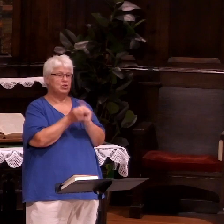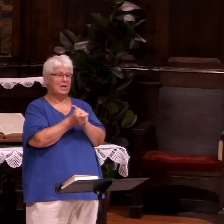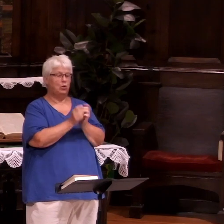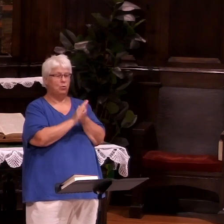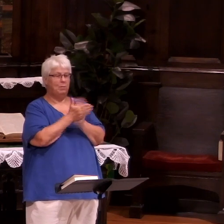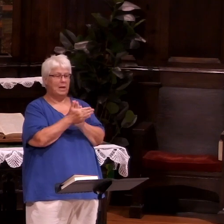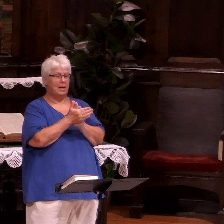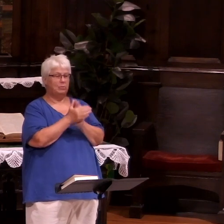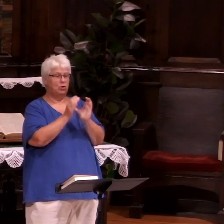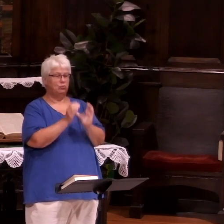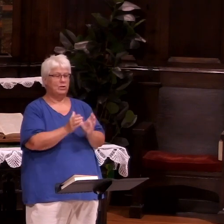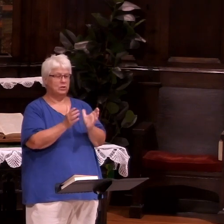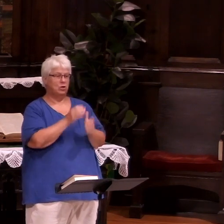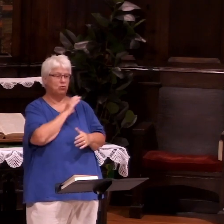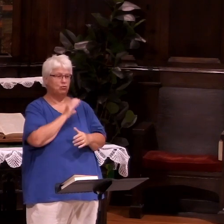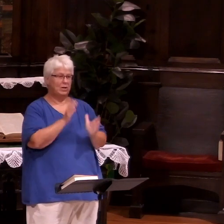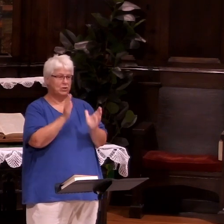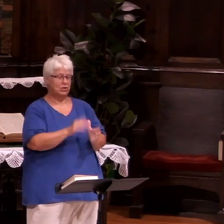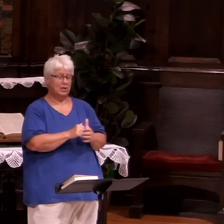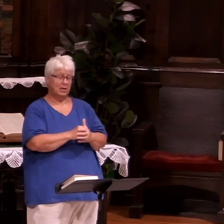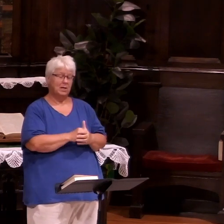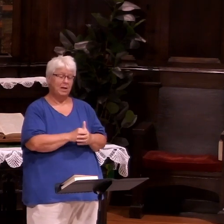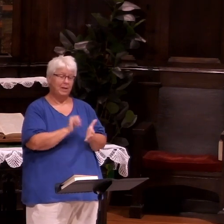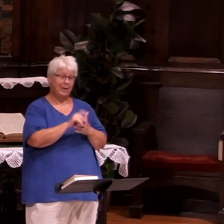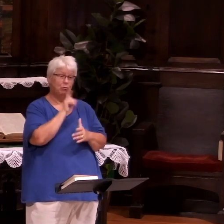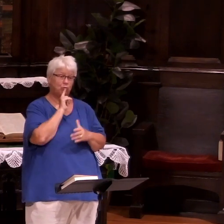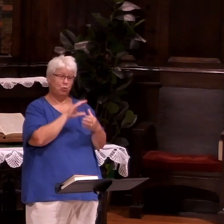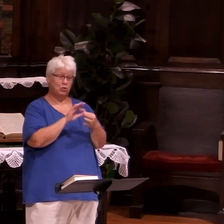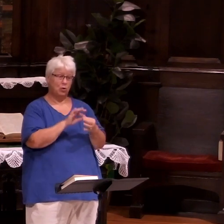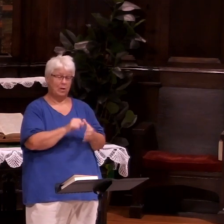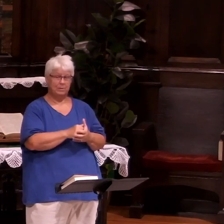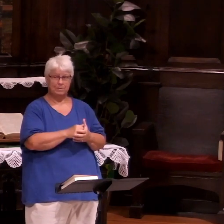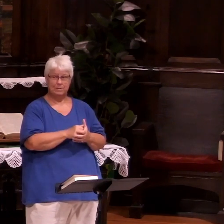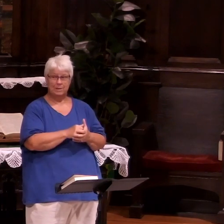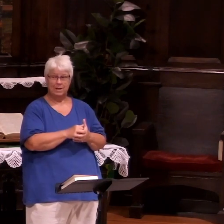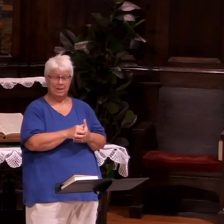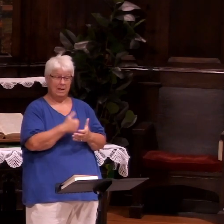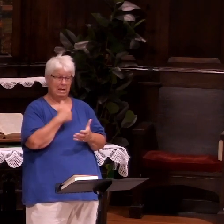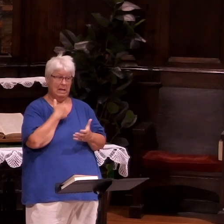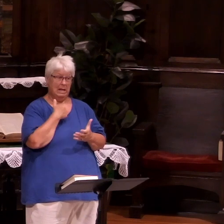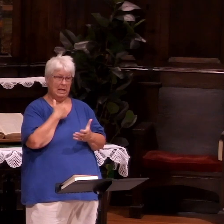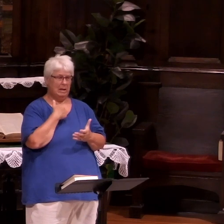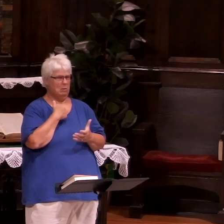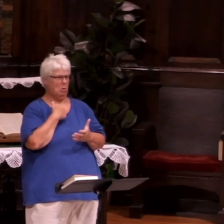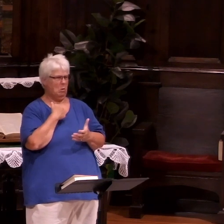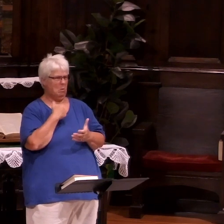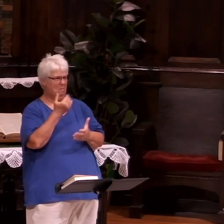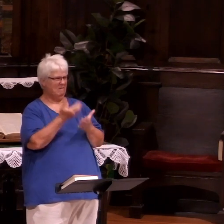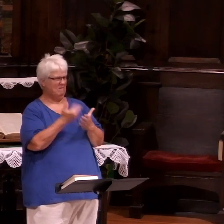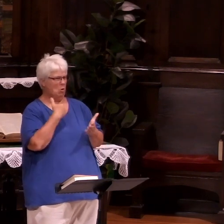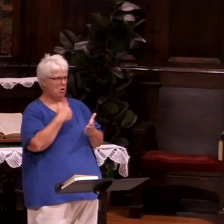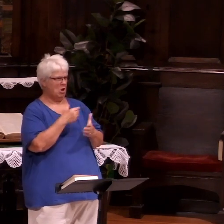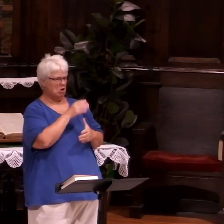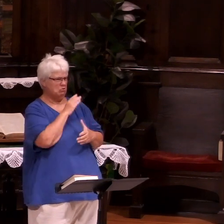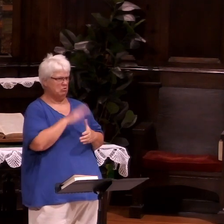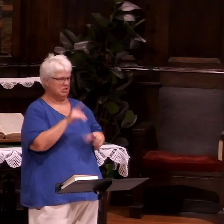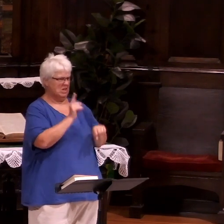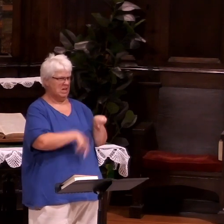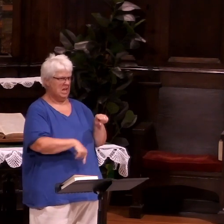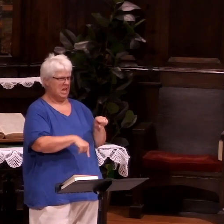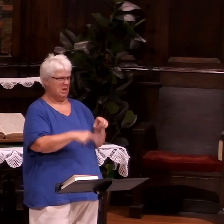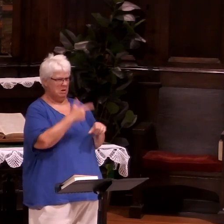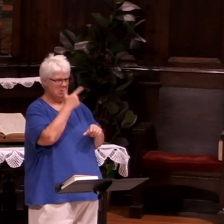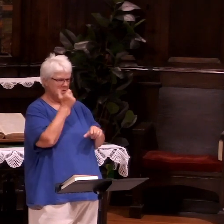to Christianity? I kid you not, as if I couldn't have possibly been a Christian the whole time and come